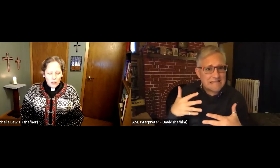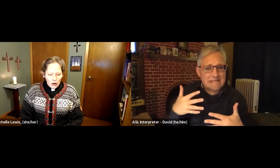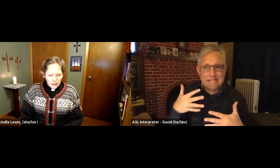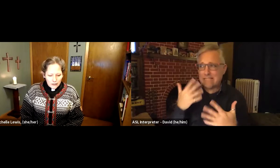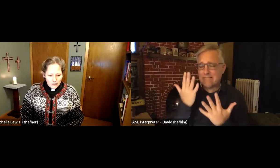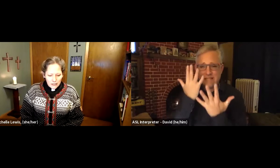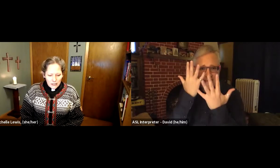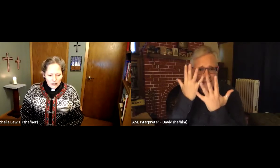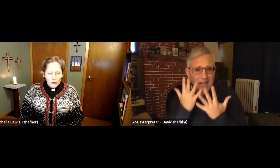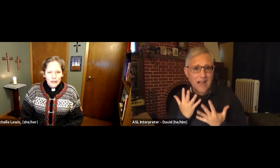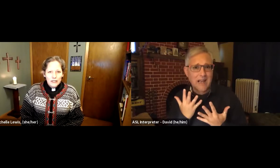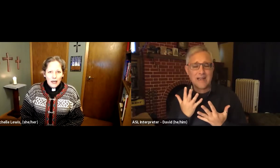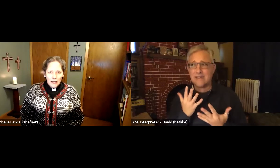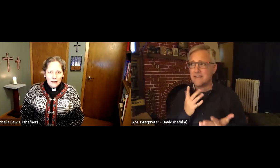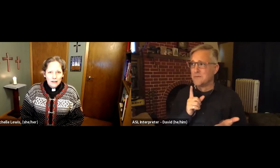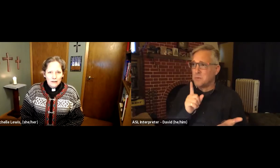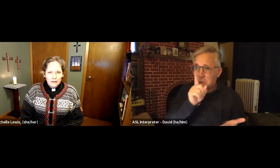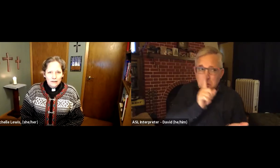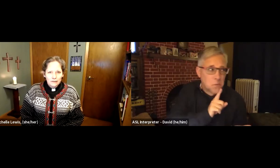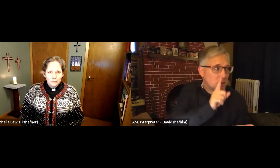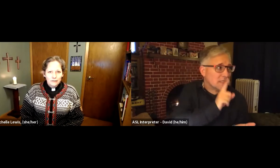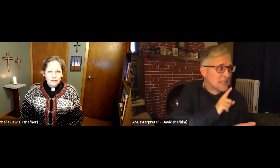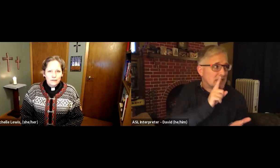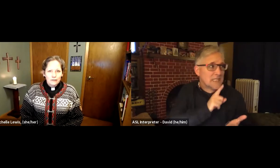It is hard to see what is ahead.